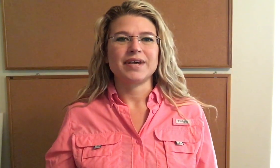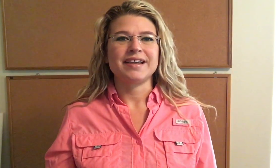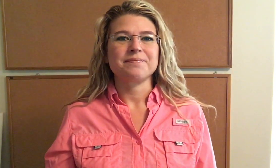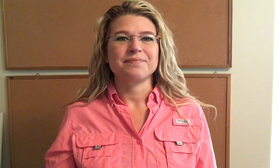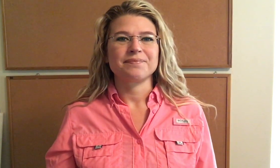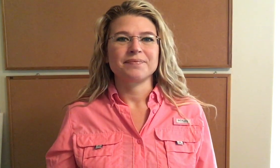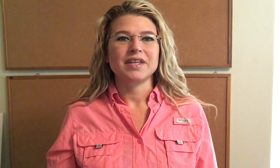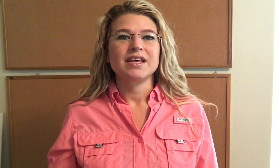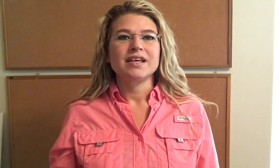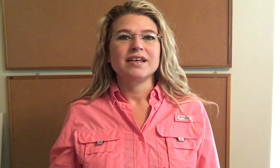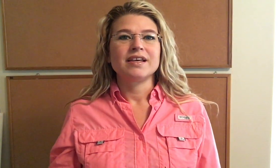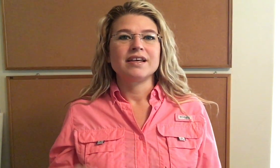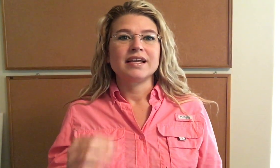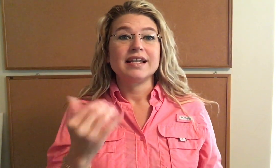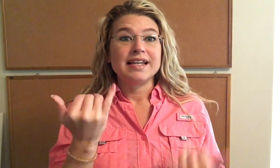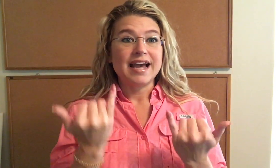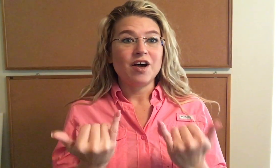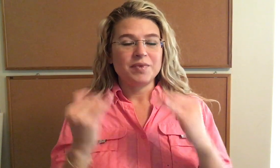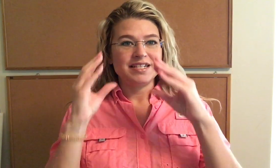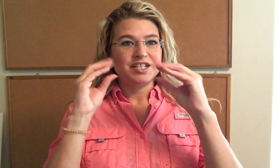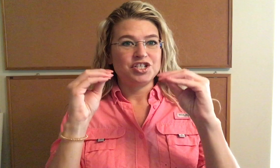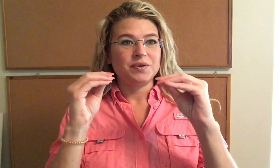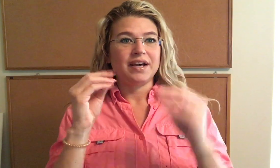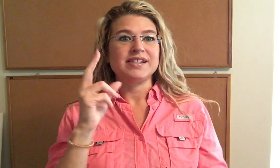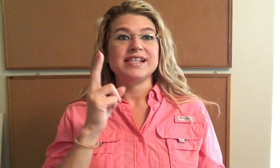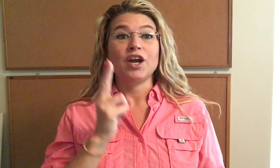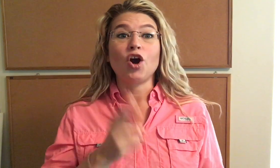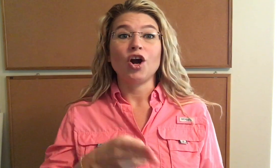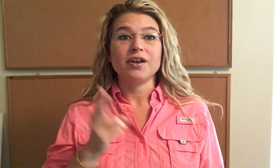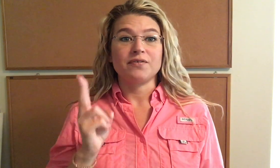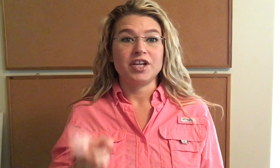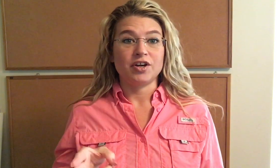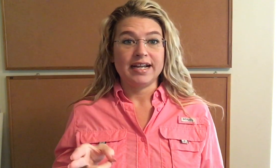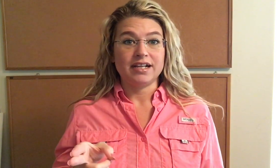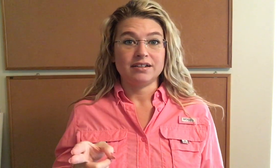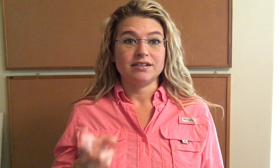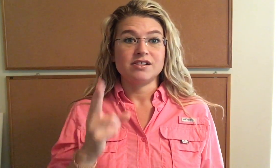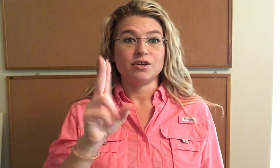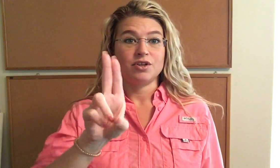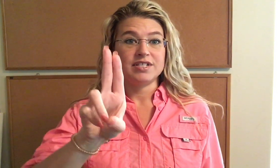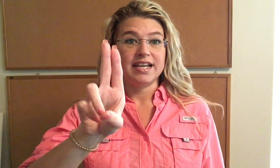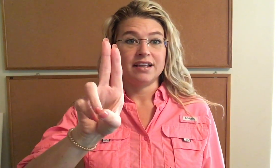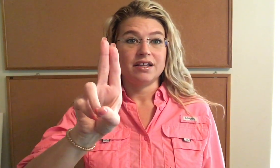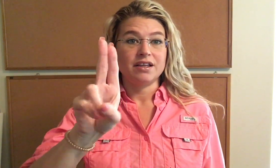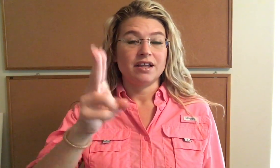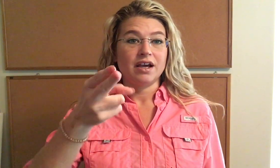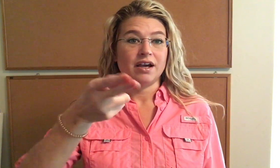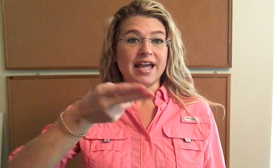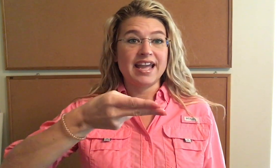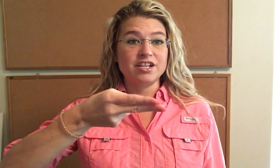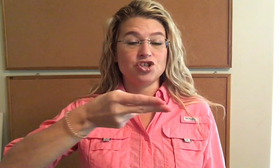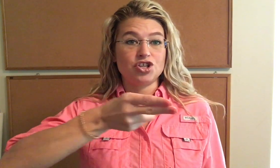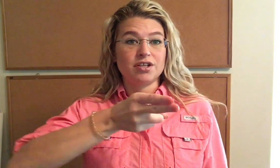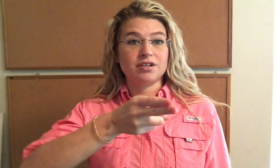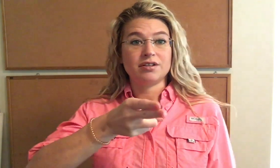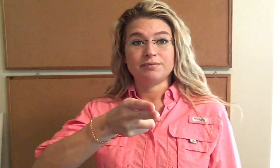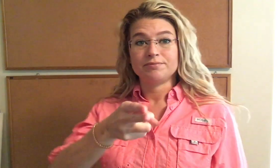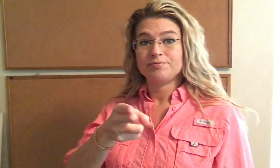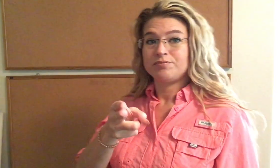Okay. Now I'm going to teach you how to say hard of hearing. So you take H,